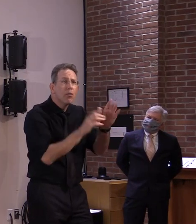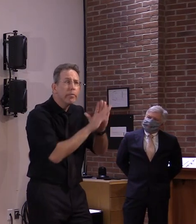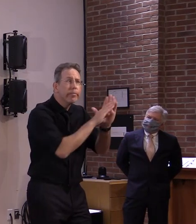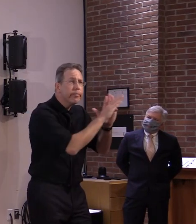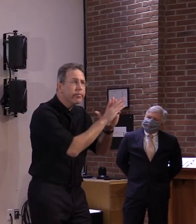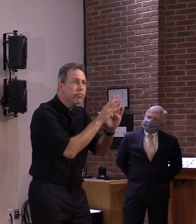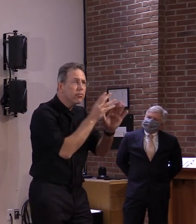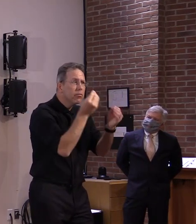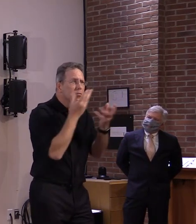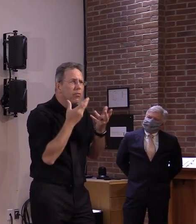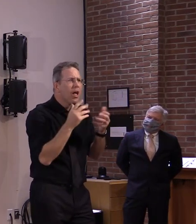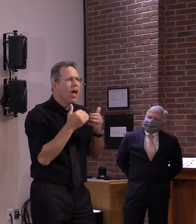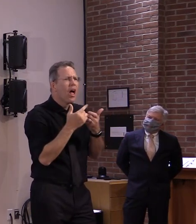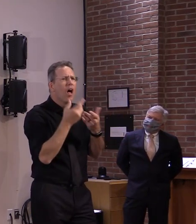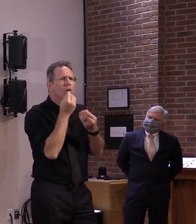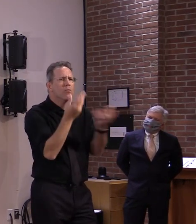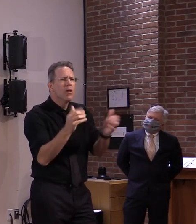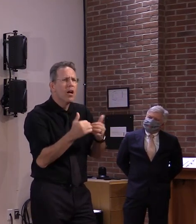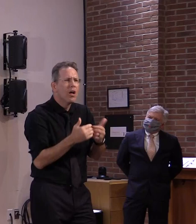About the cases themselves?